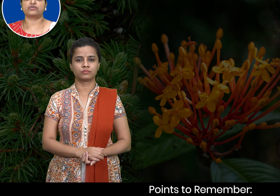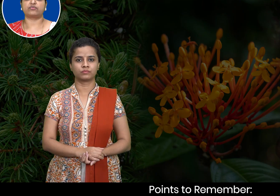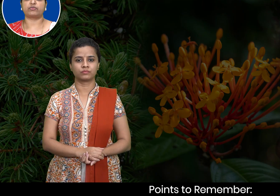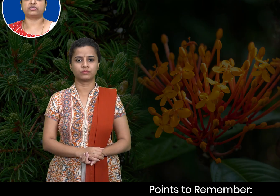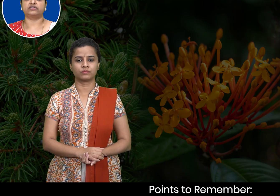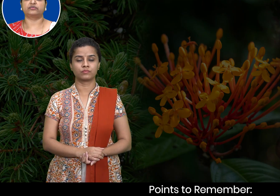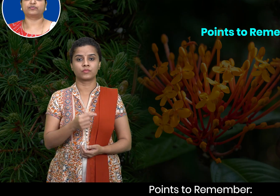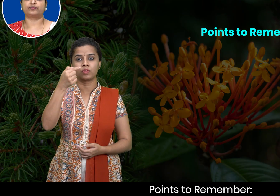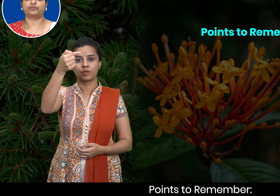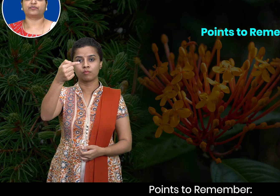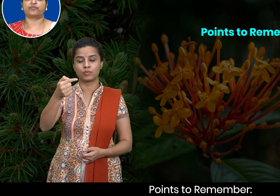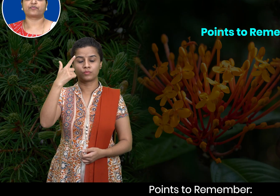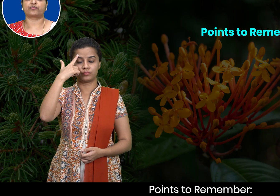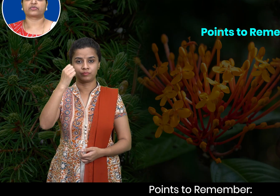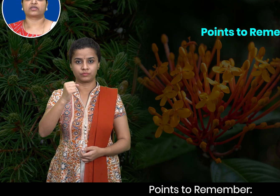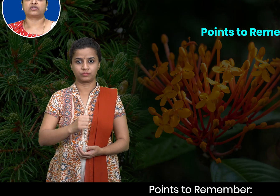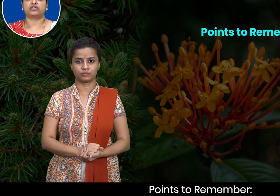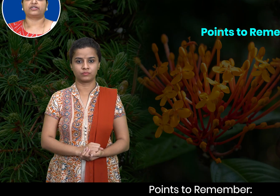Points to remember.